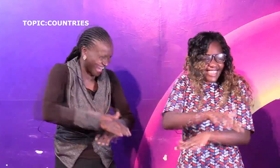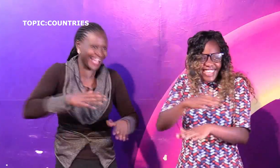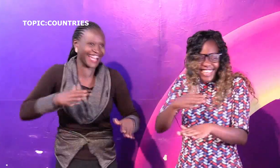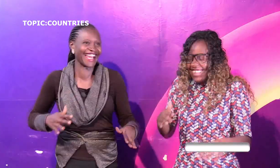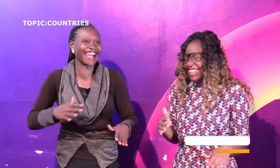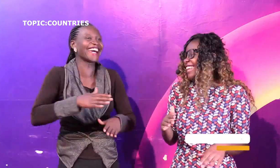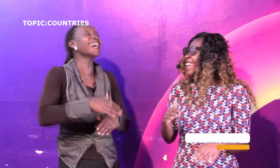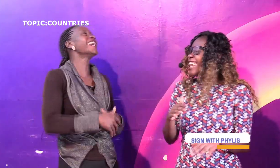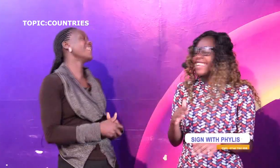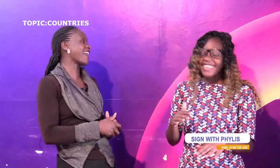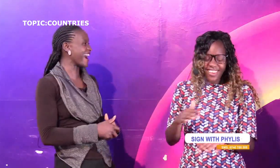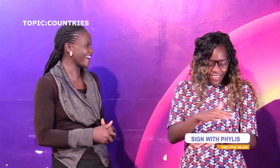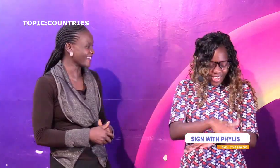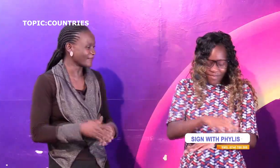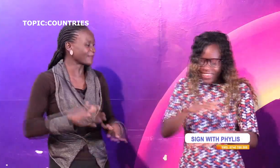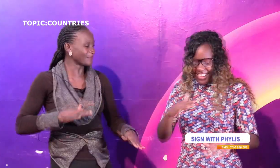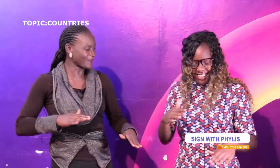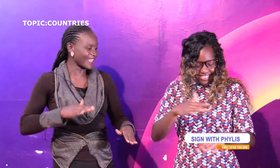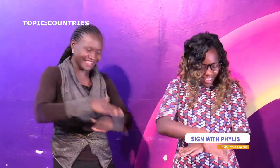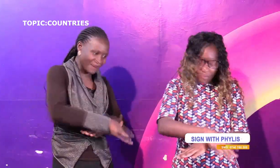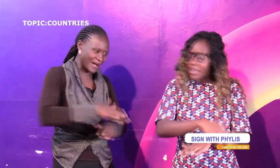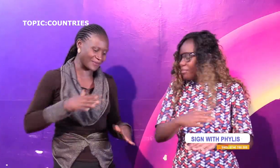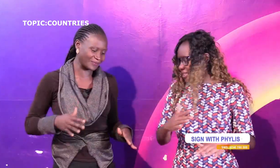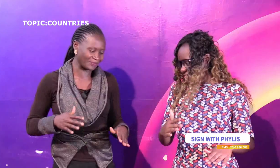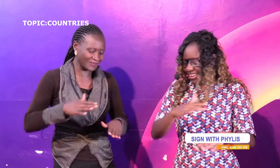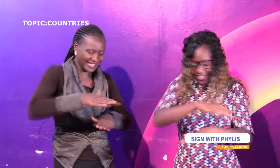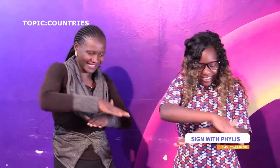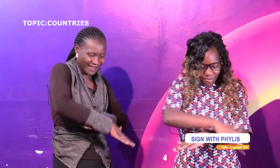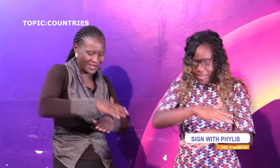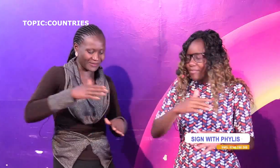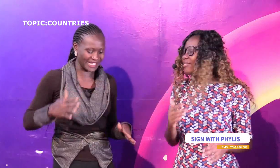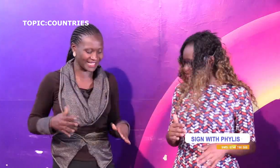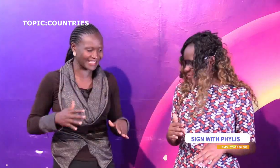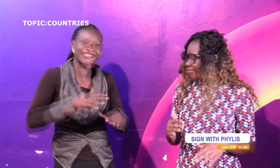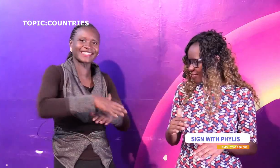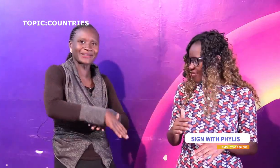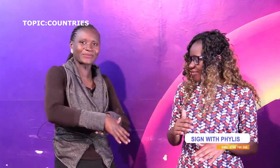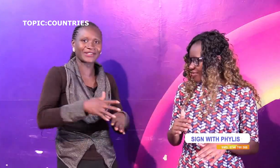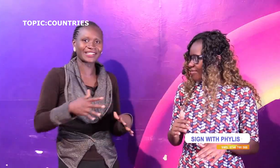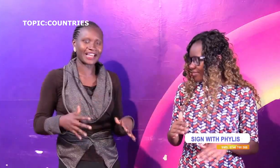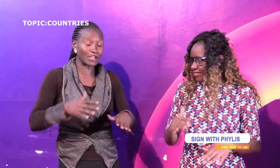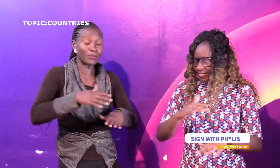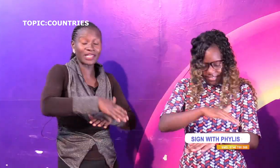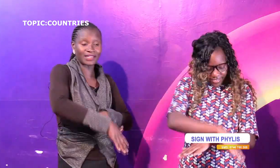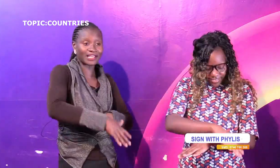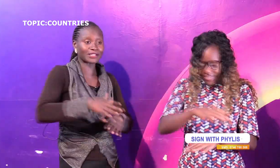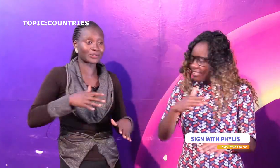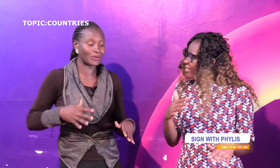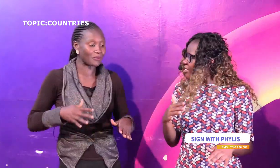this. Suburb. Okay, suburb. Yeah, suburb. Like, just simple. You're making things to move on